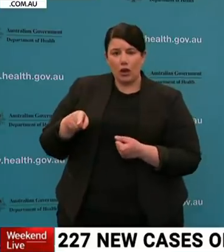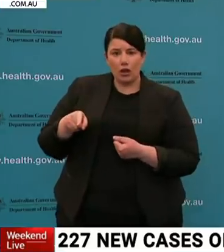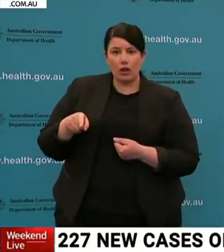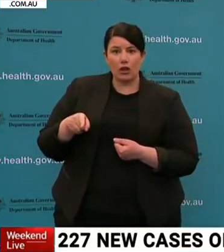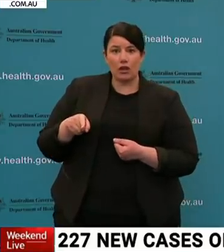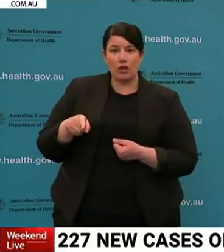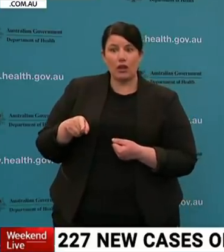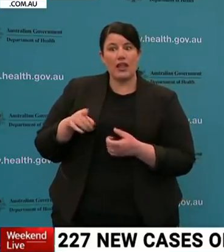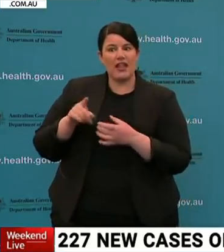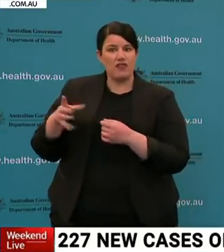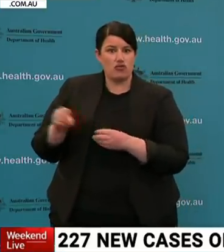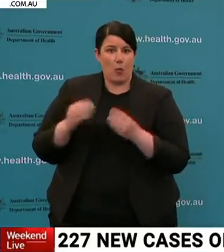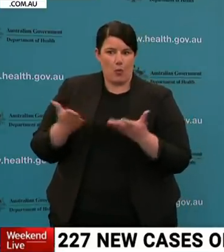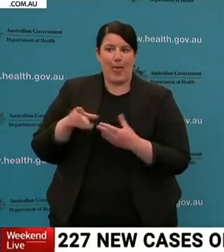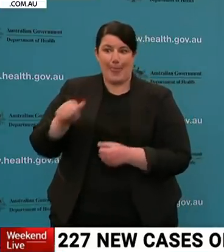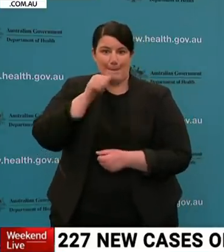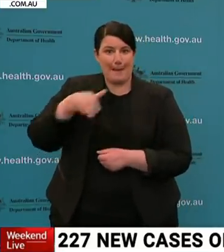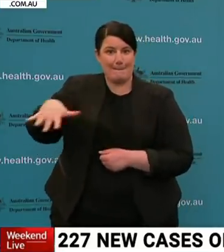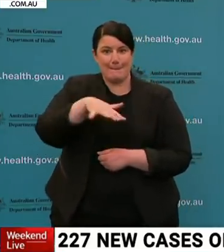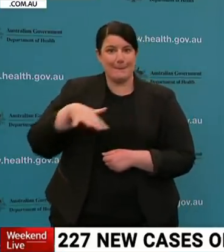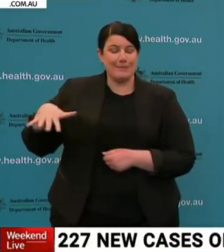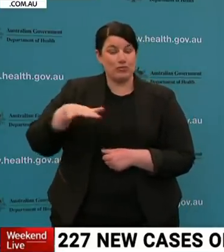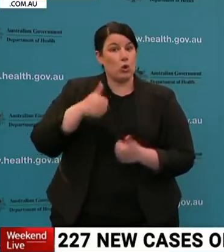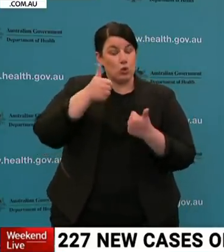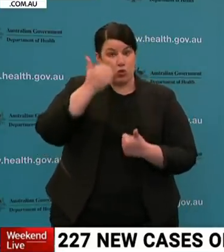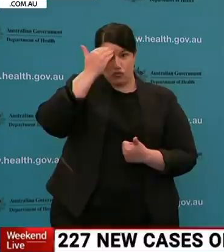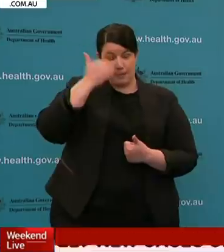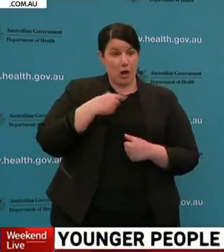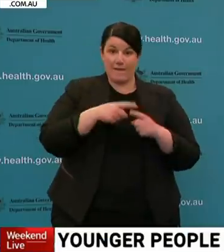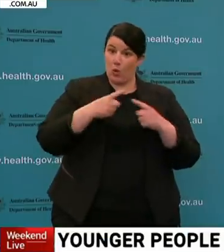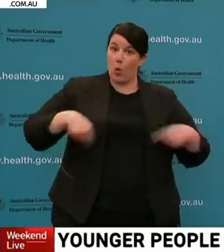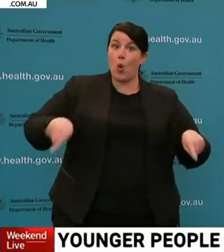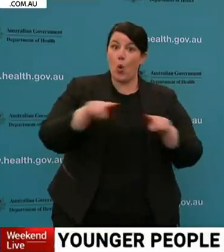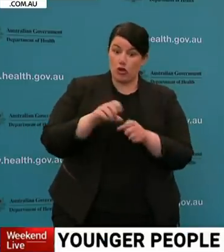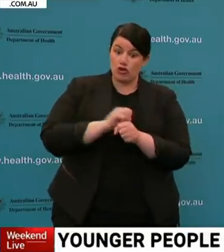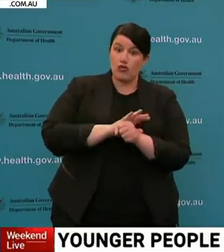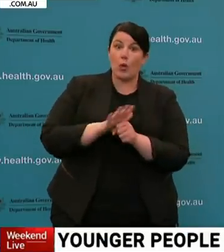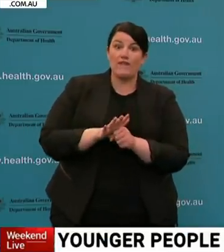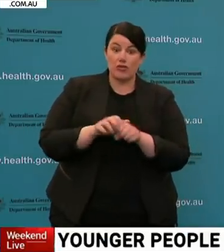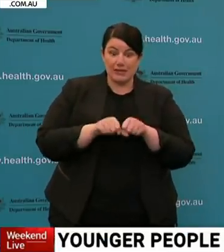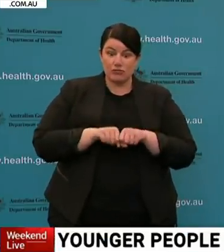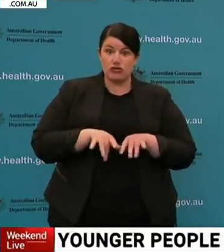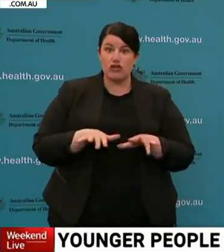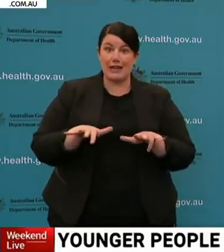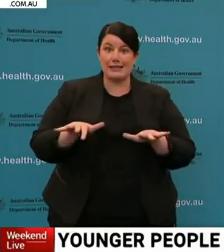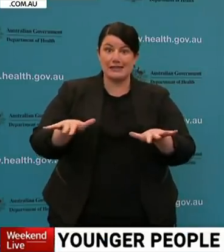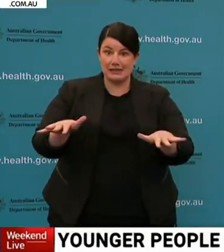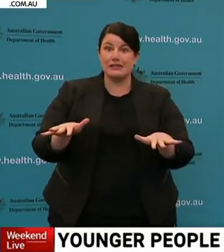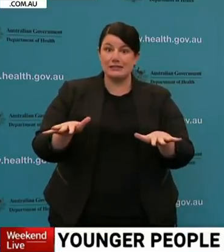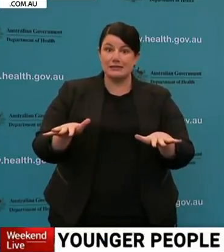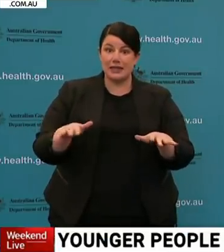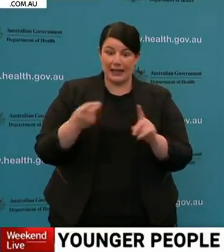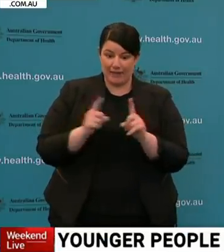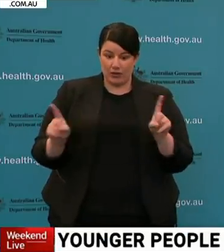the pub in question. It's a timely reminder that COVID-19 spreads in situations of